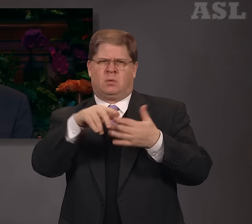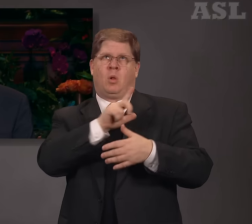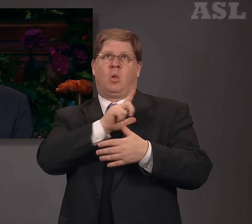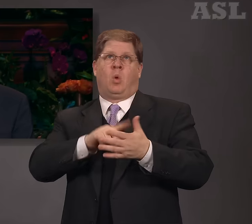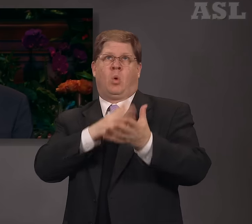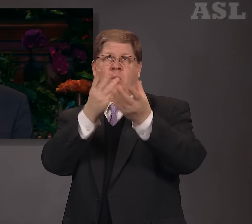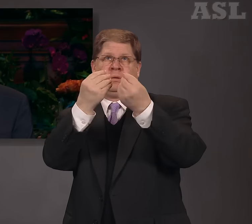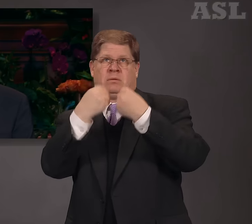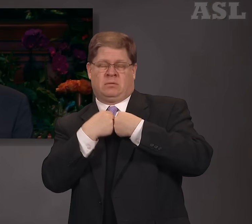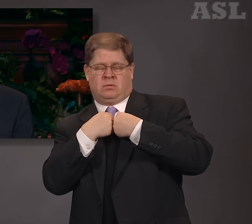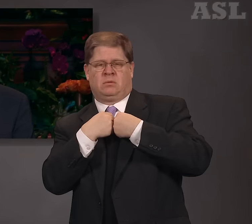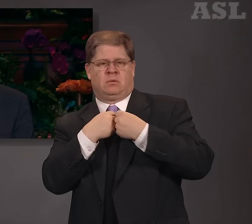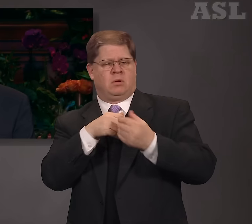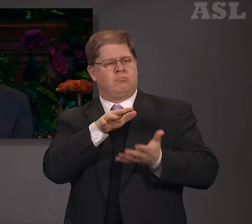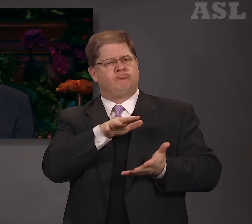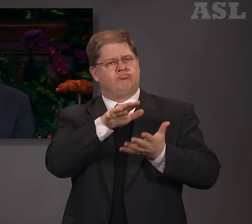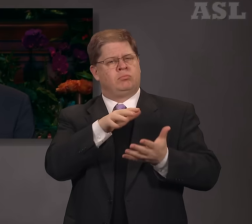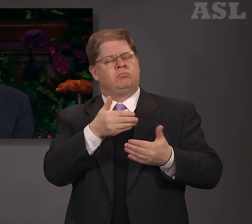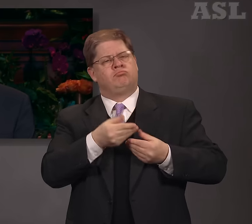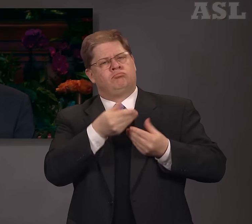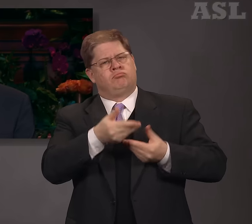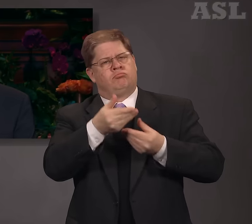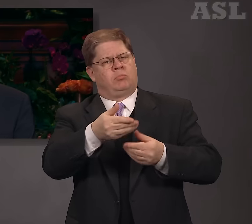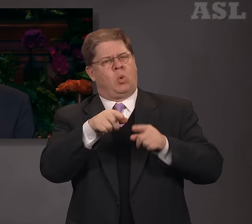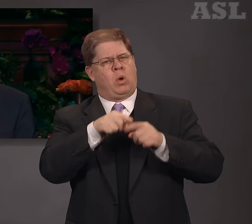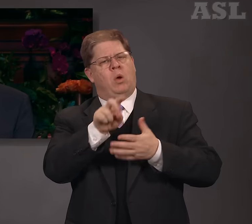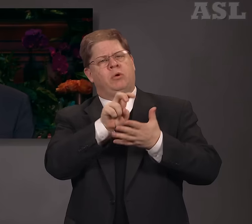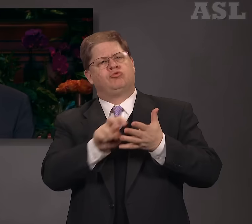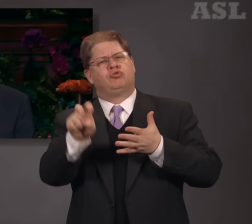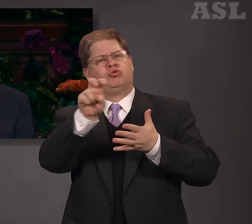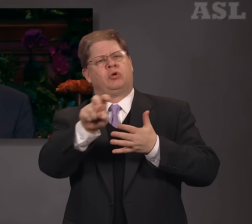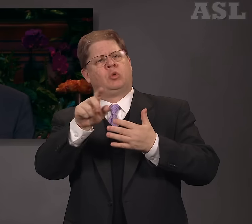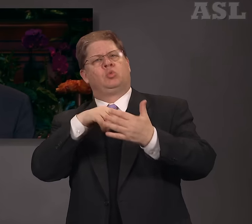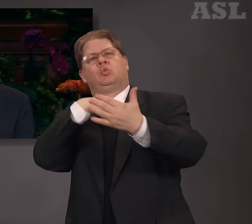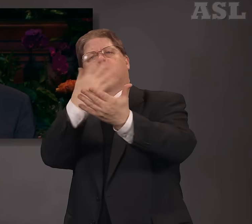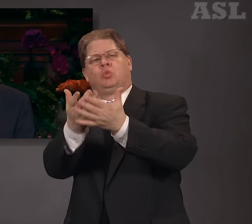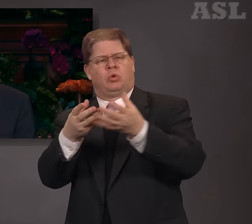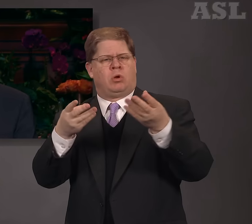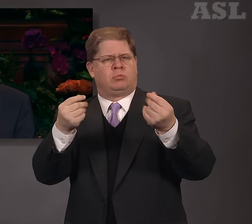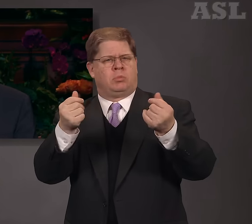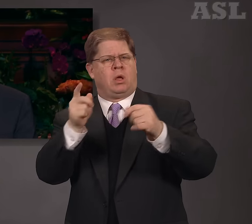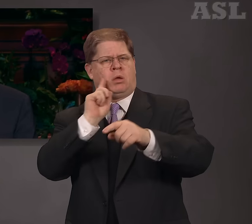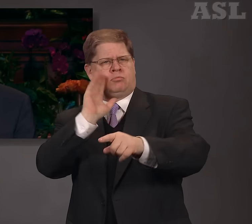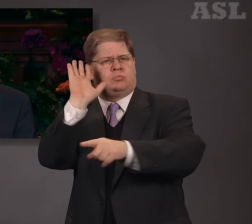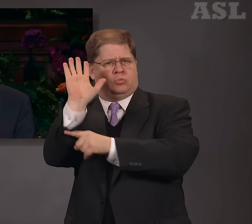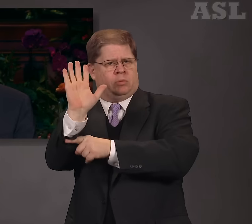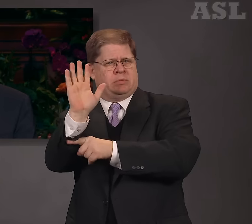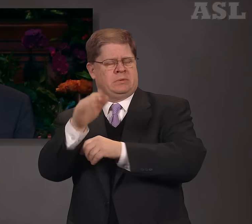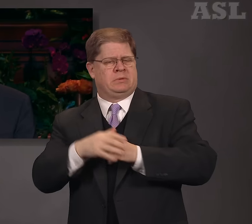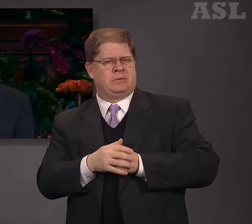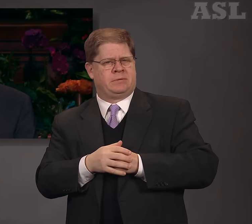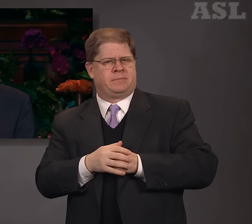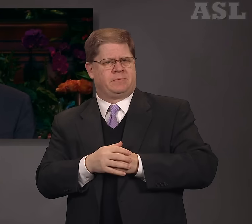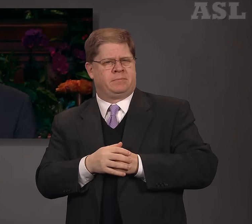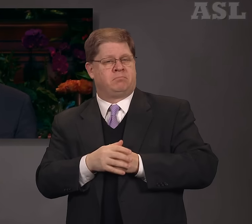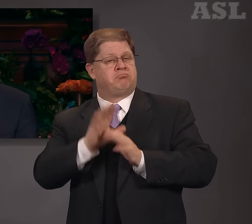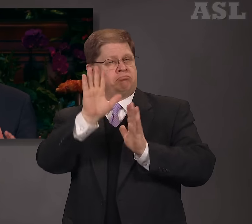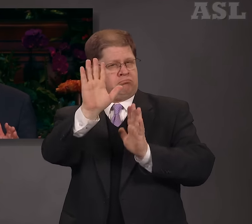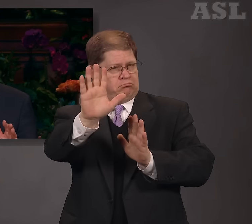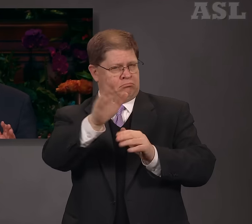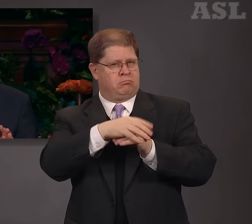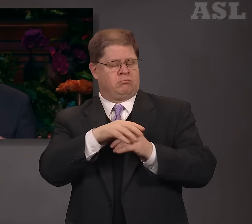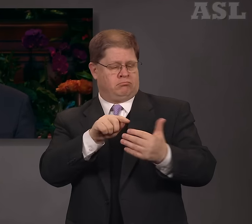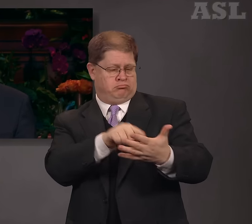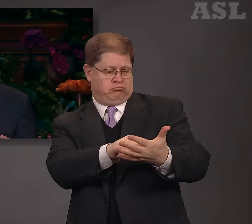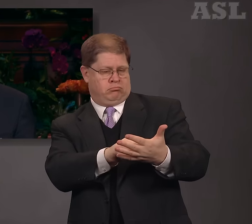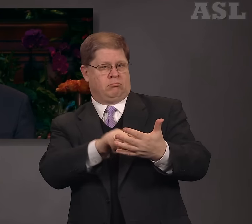Lord that we should carry them with us as we journeyed in the wilderness towards the land of promise." Now, if